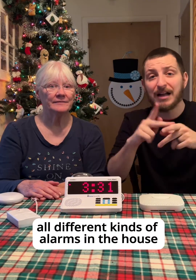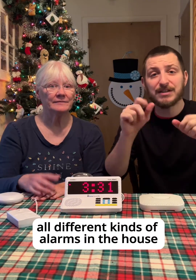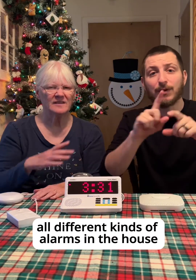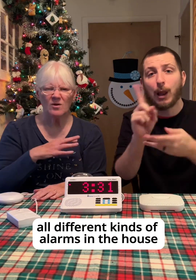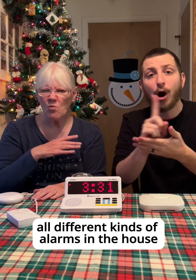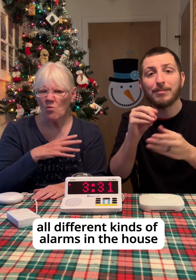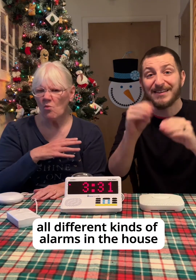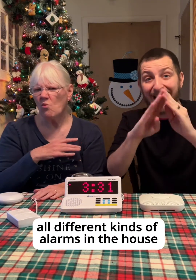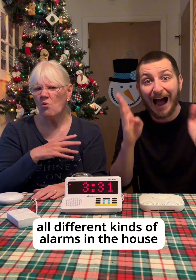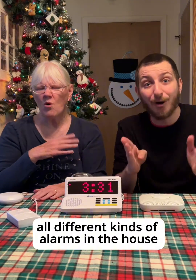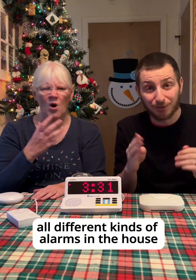of alarms in the house.